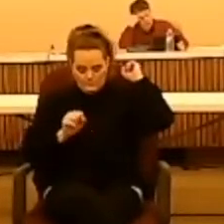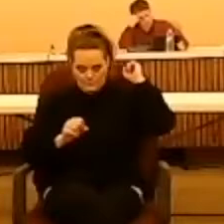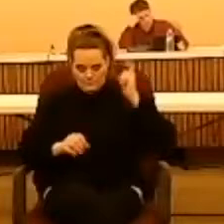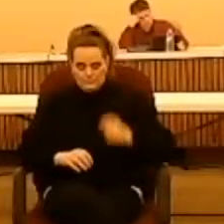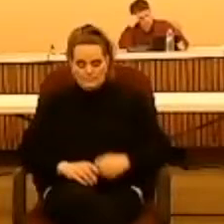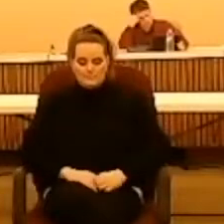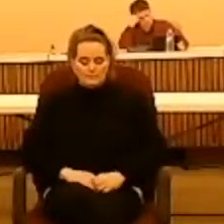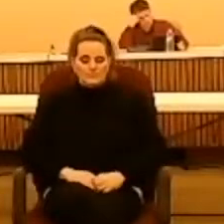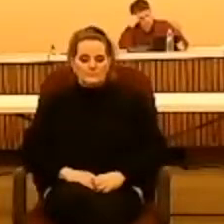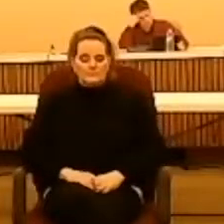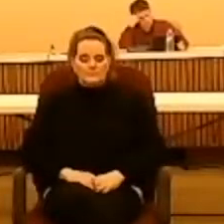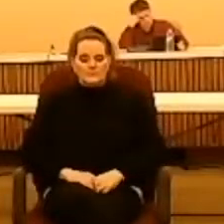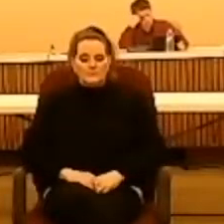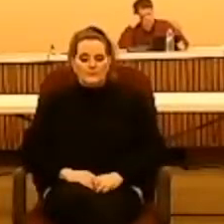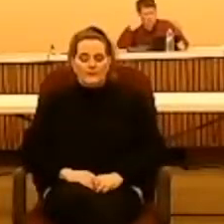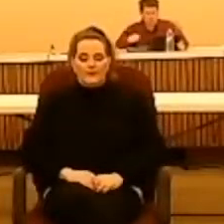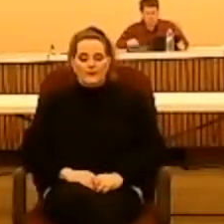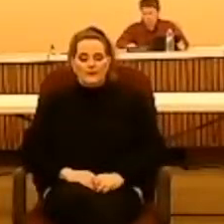Aye.